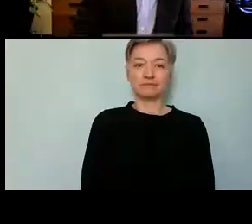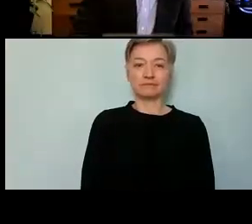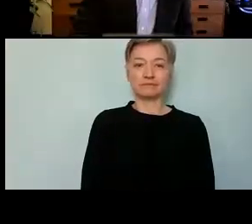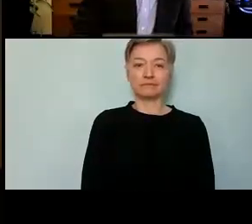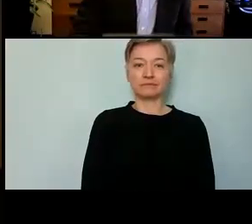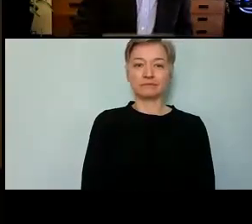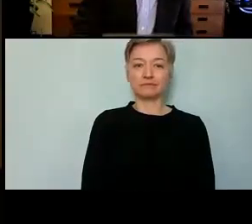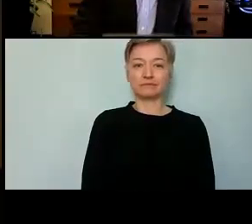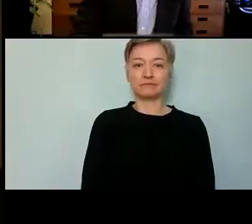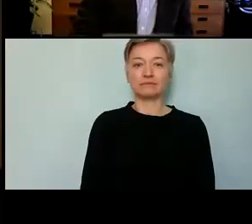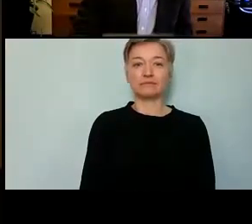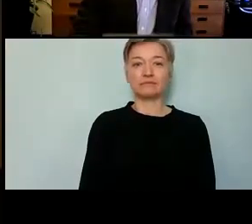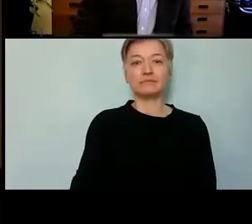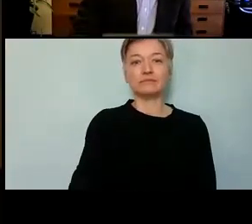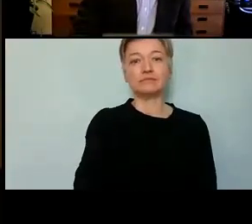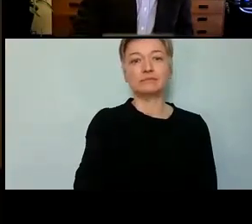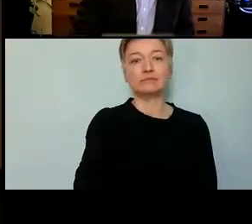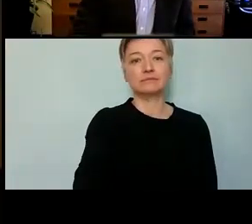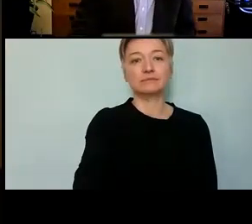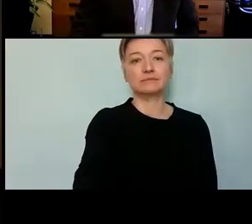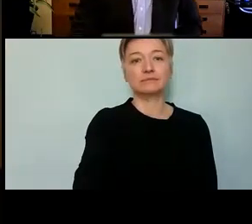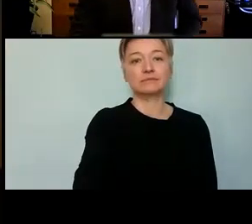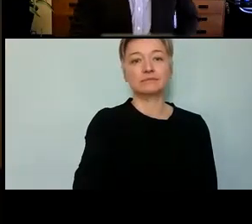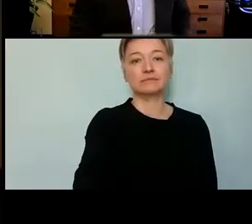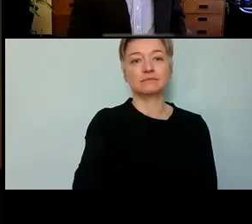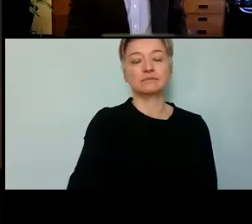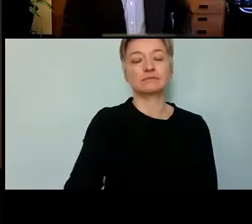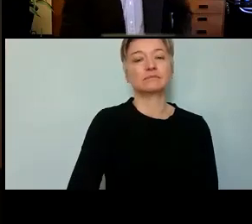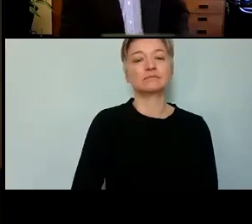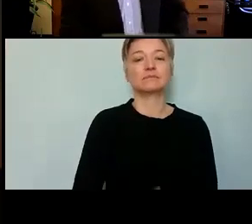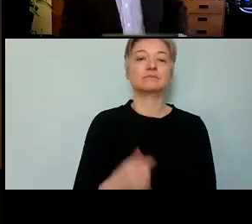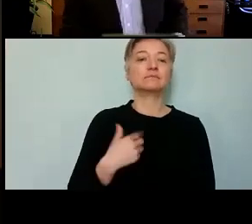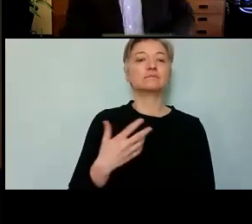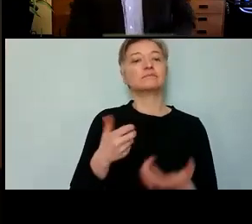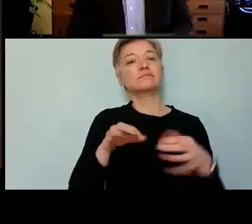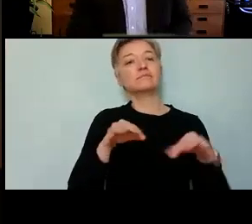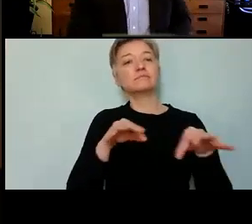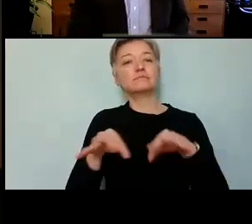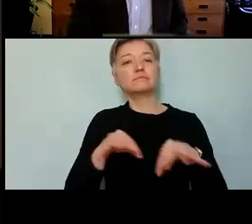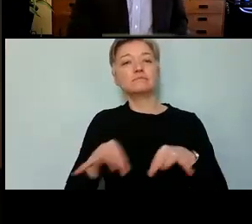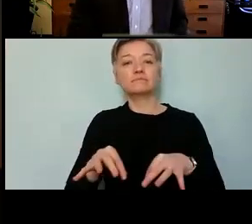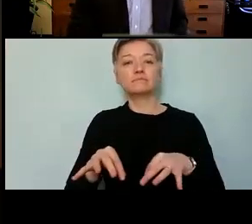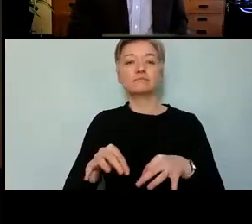Sharing some reflections on where we've been, where we are, and where we're